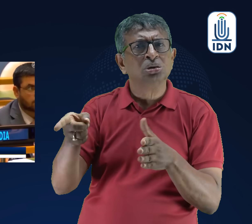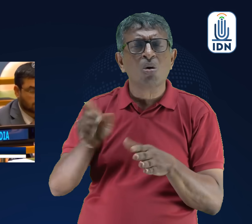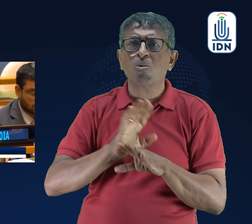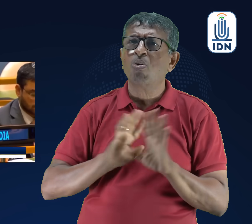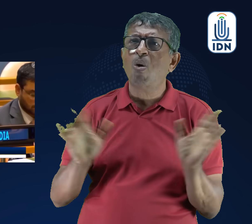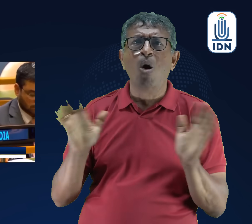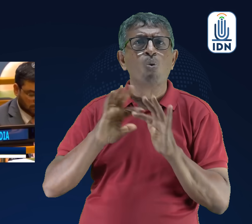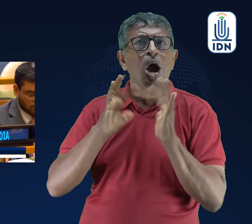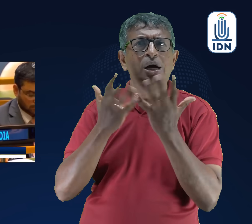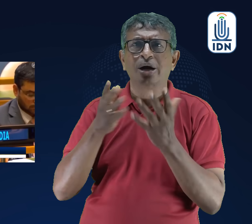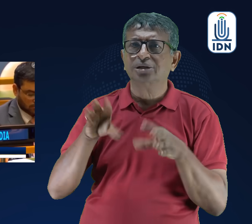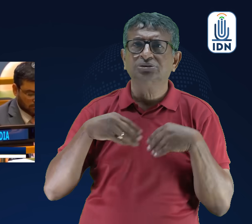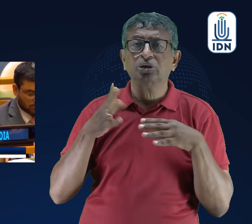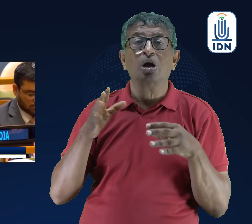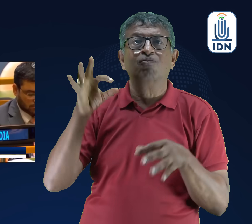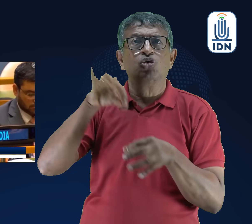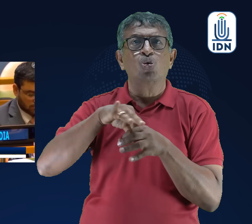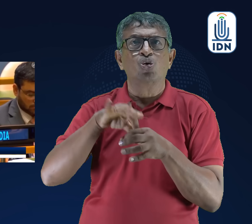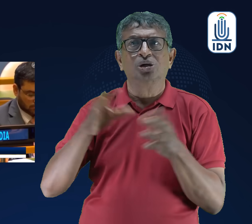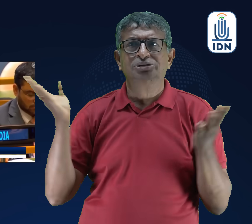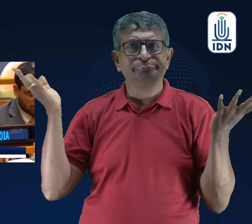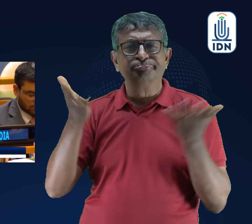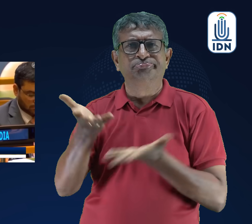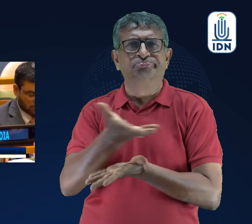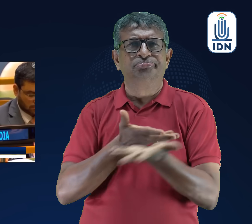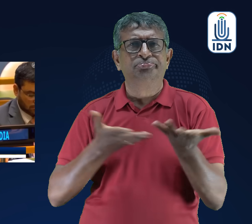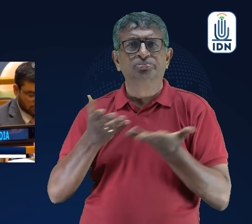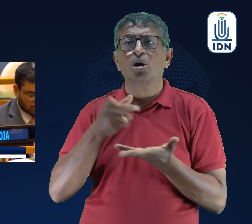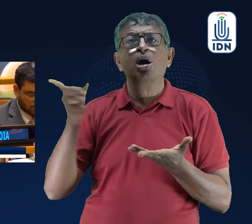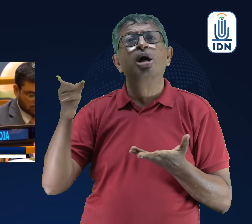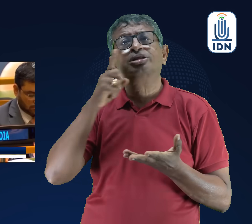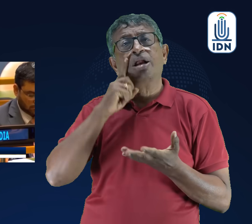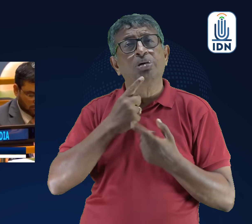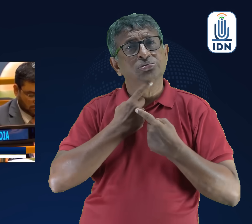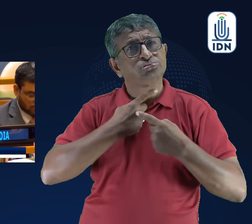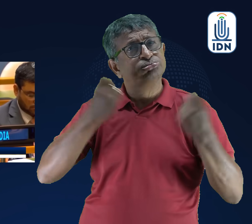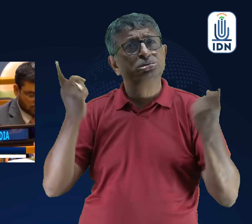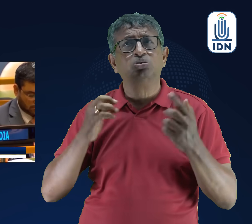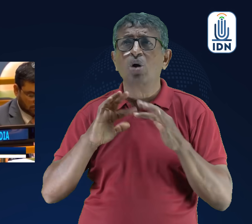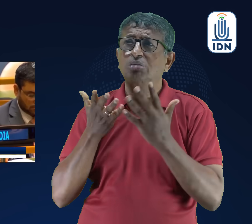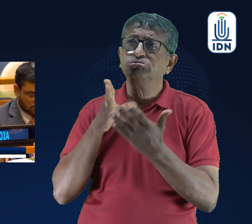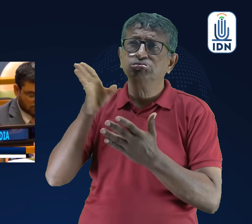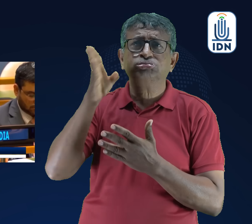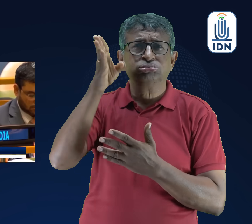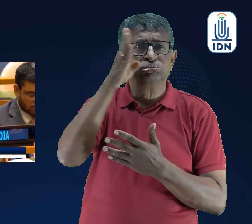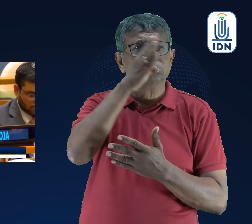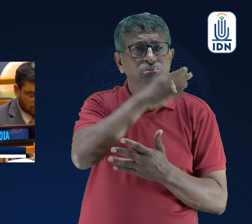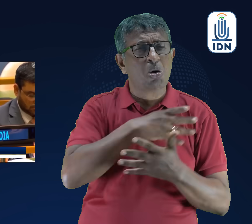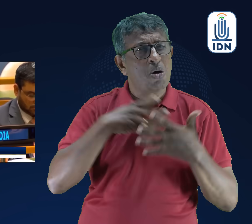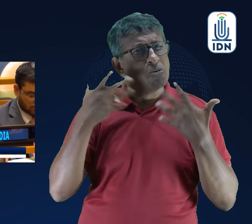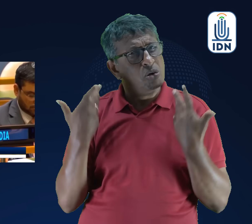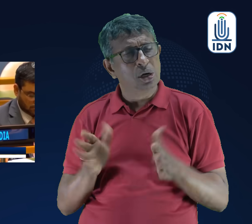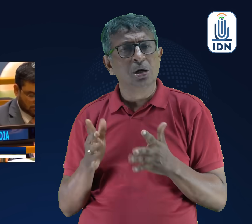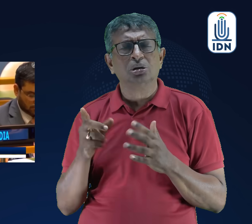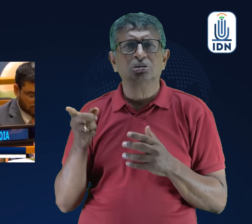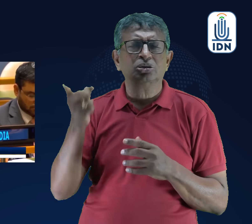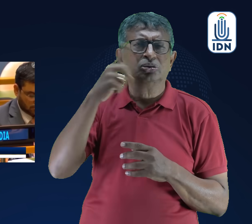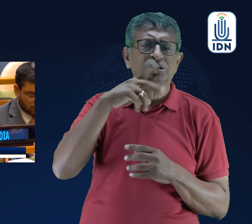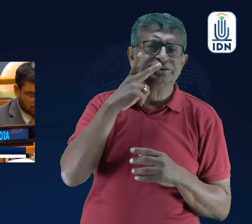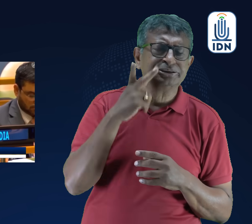situation must combine a mix of policy instruments, incentivizing positive behavior and disincentivizing harmful actions. An approach focused only